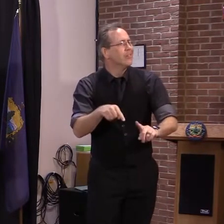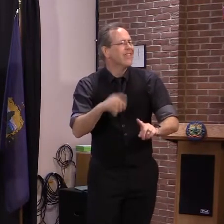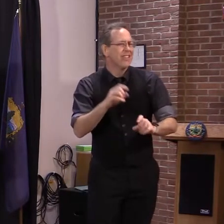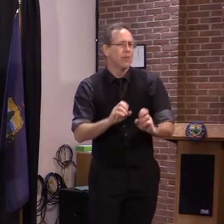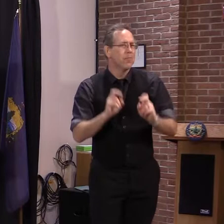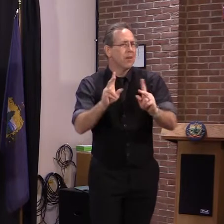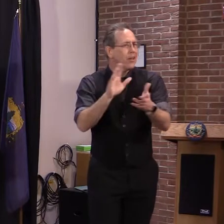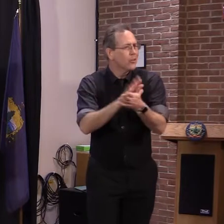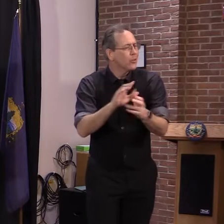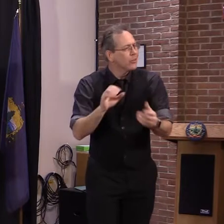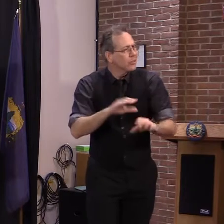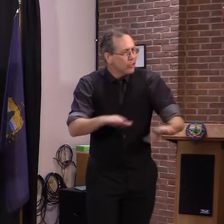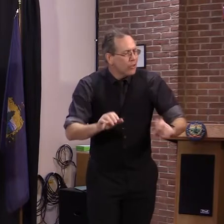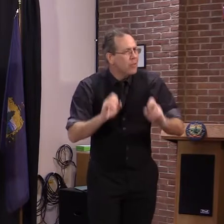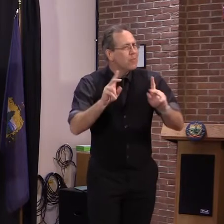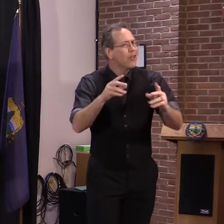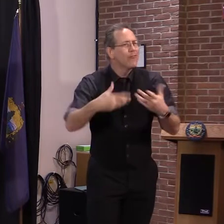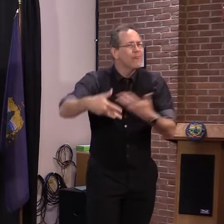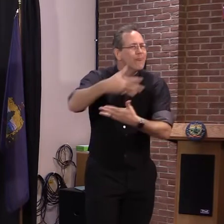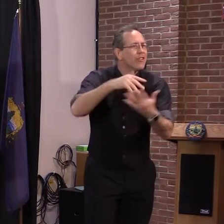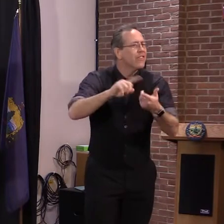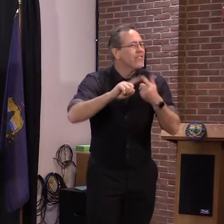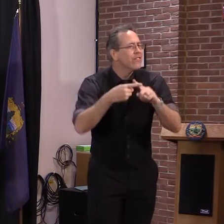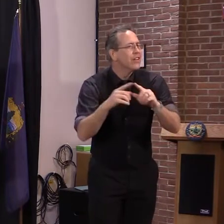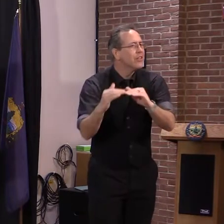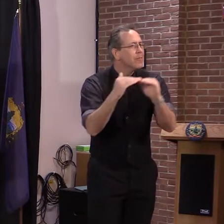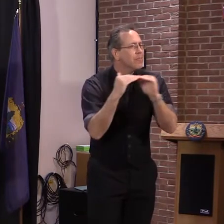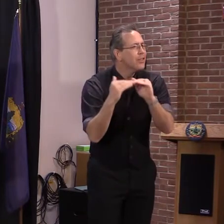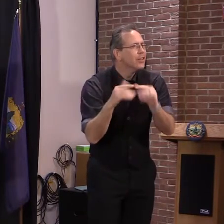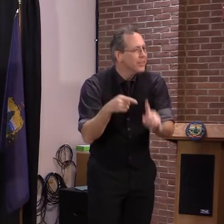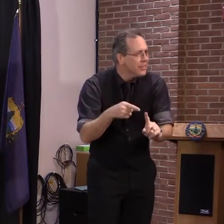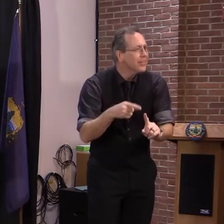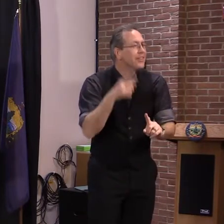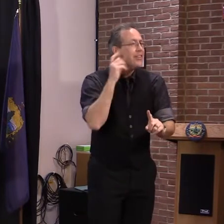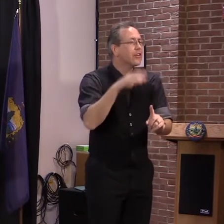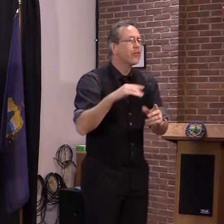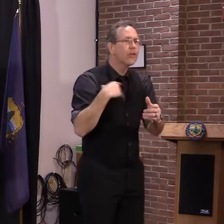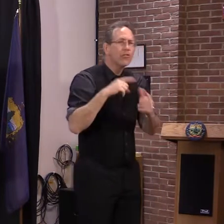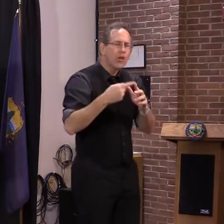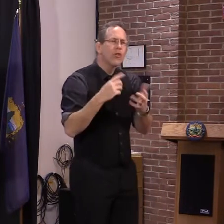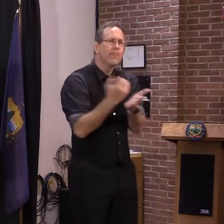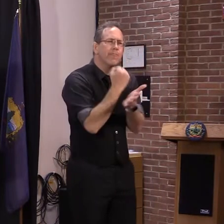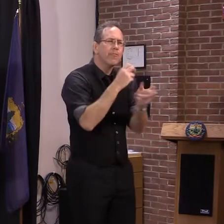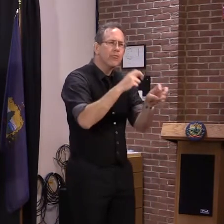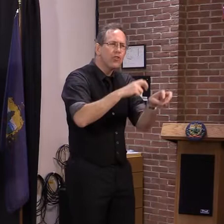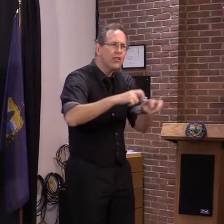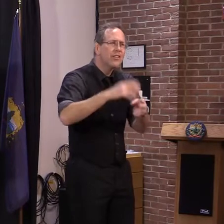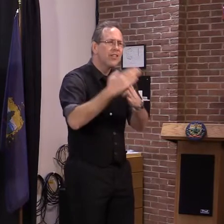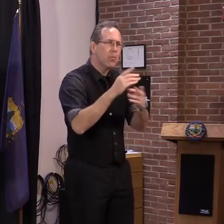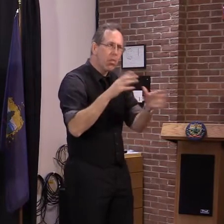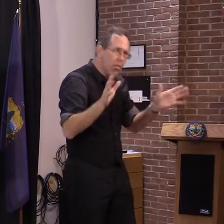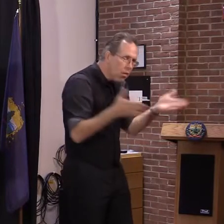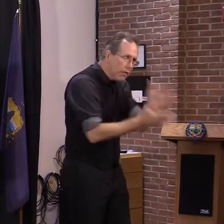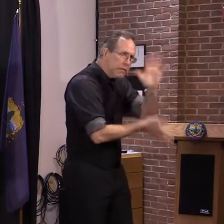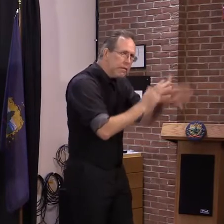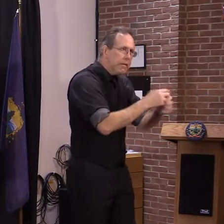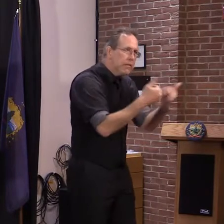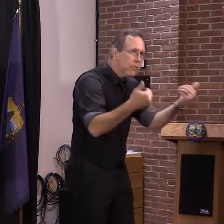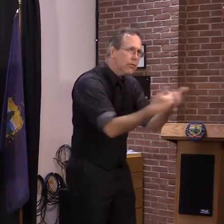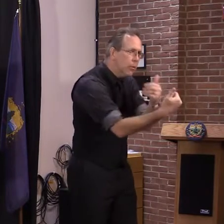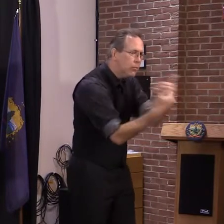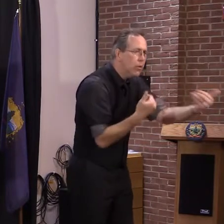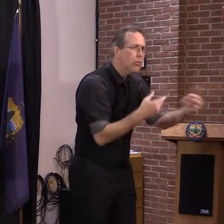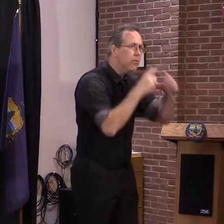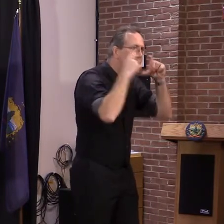lot, so we should begin this transition as soon as possible. I want everyone to understand that this came with a